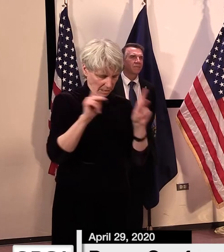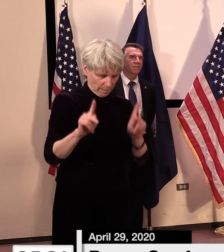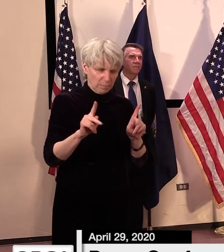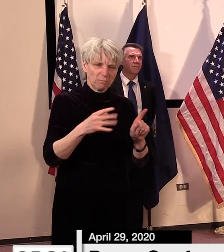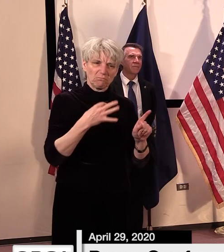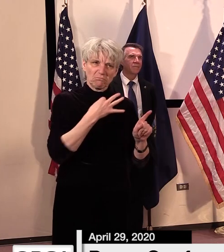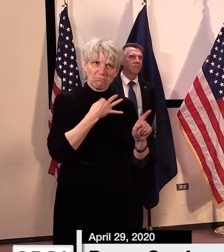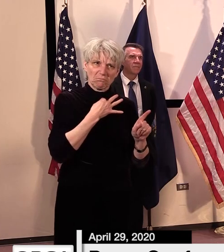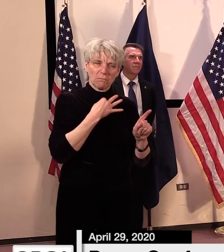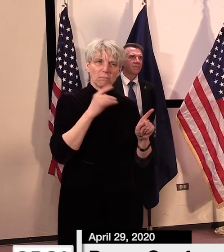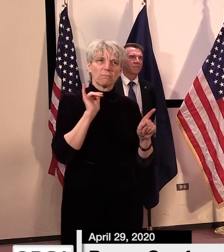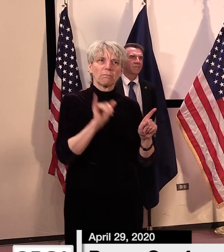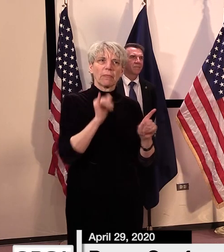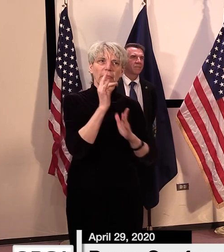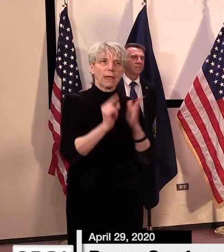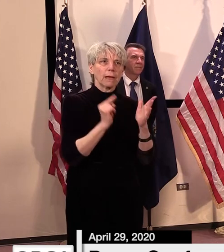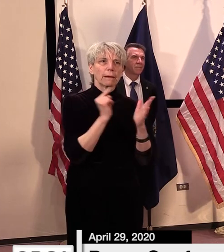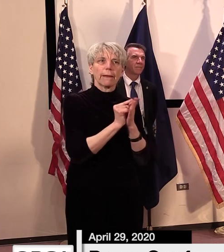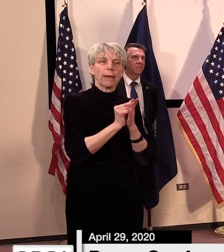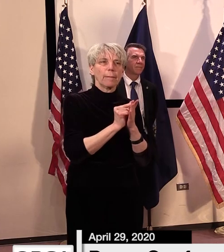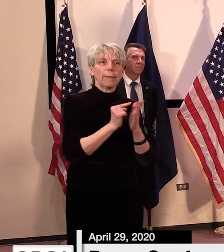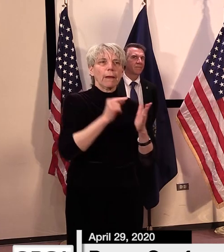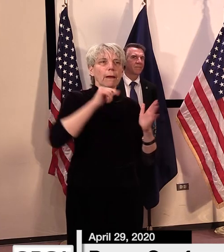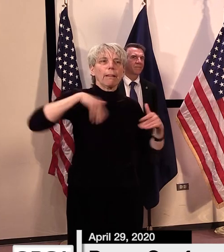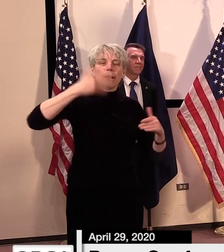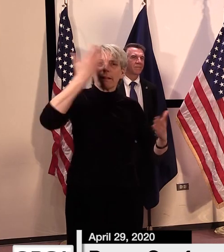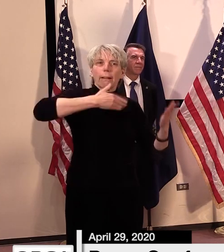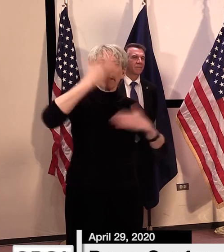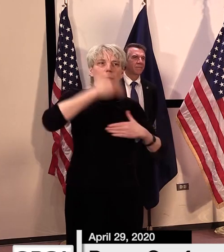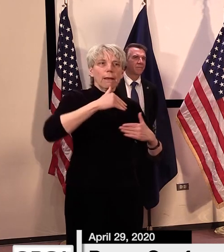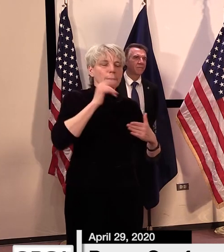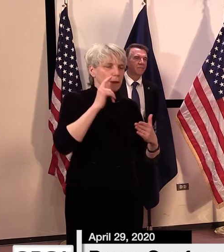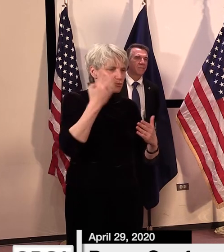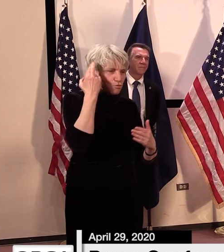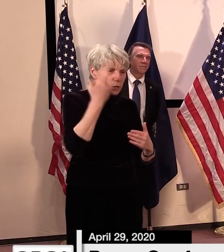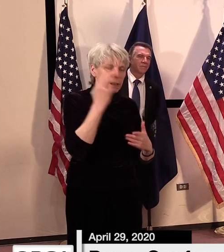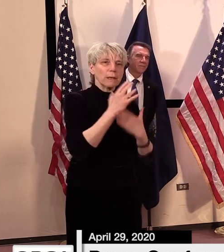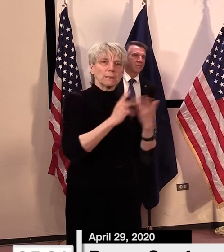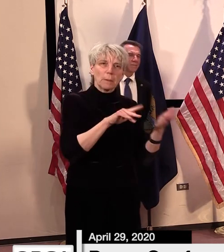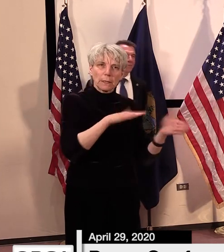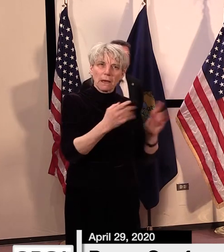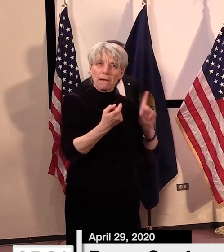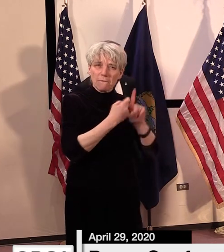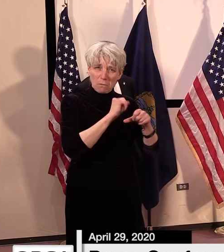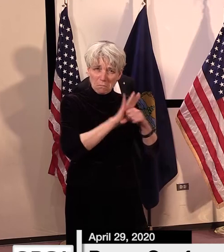be partly attributable to unreported COVID-19 deaths,